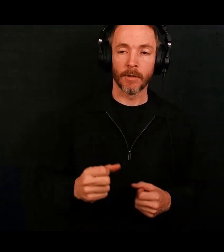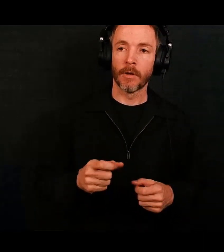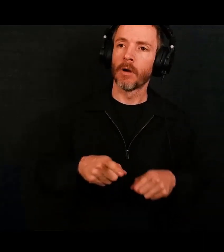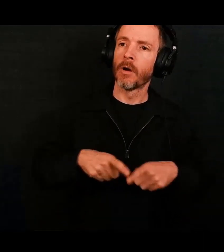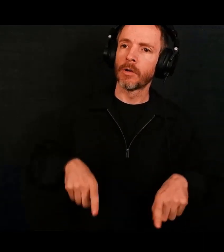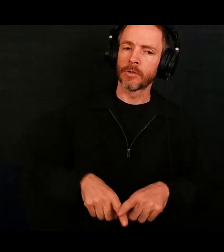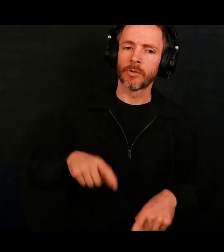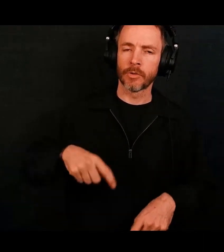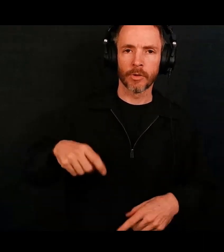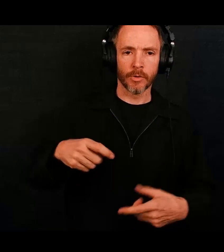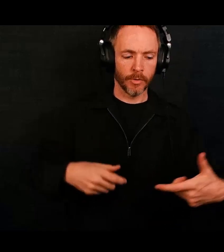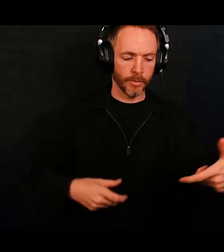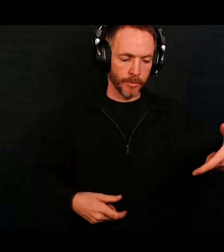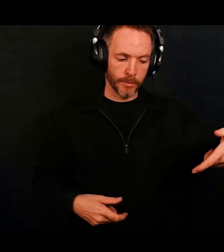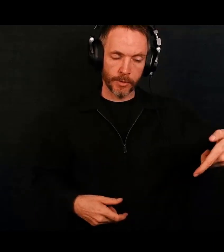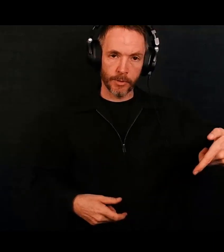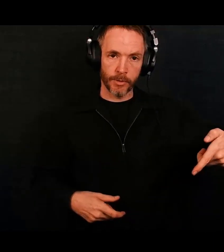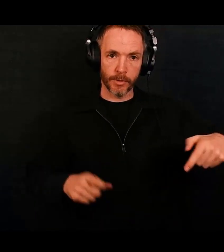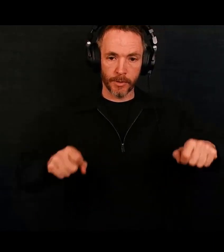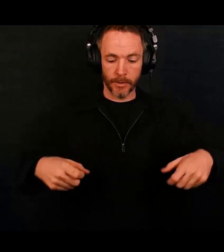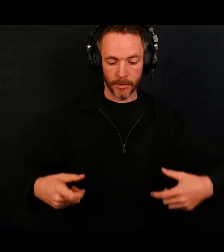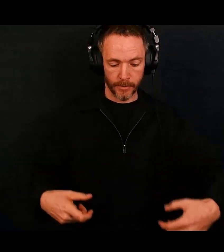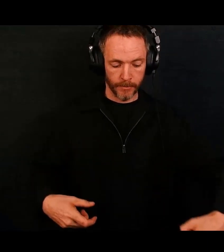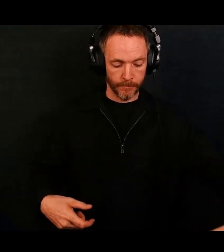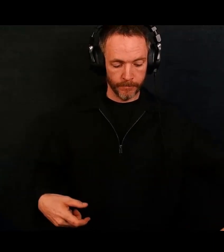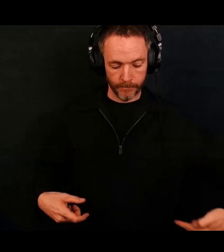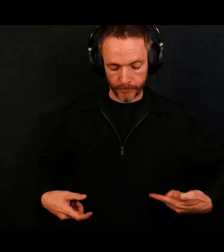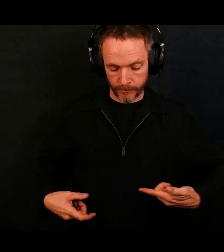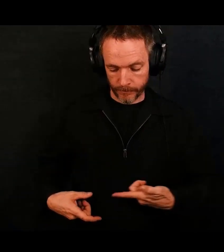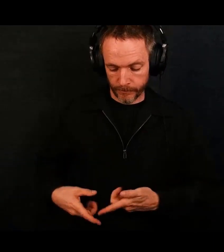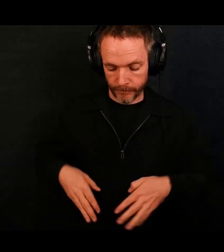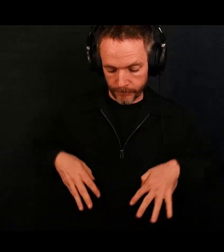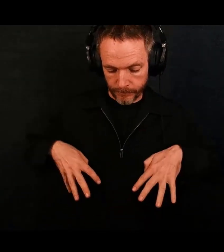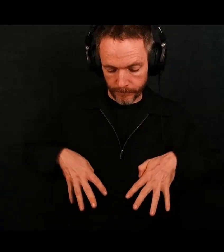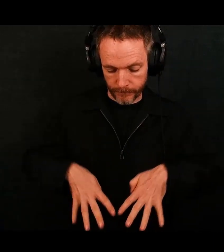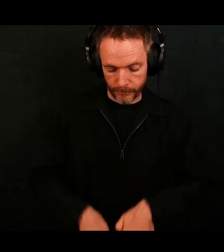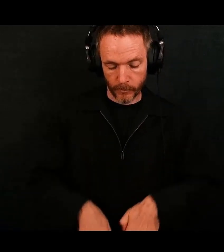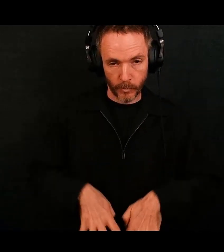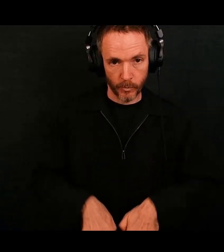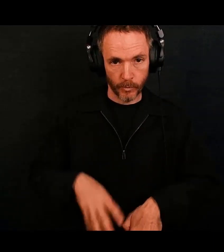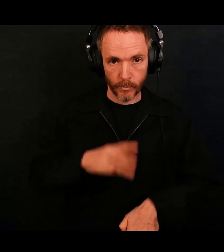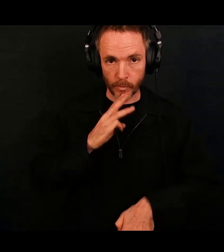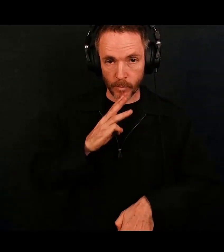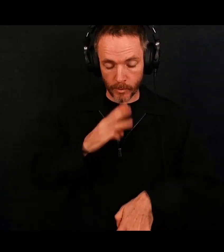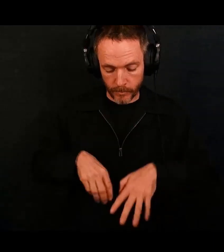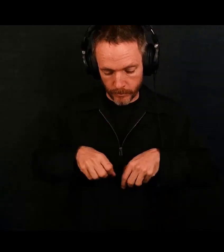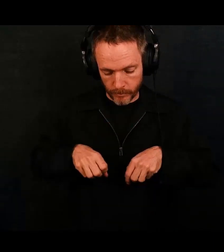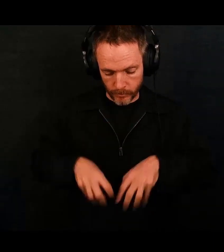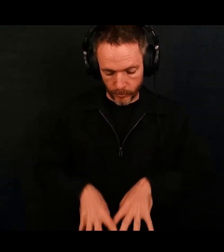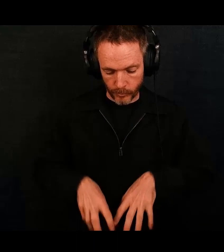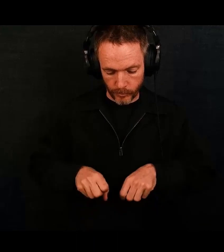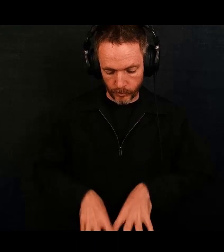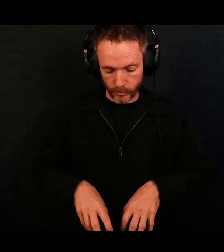It could be on a little hose that's attached to this. You sprays down. You push one of the buttons that